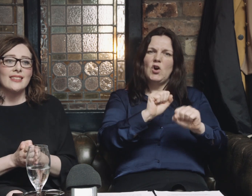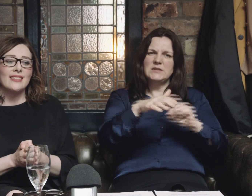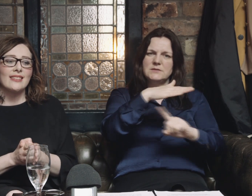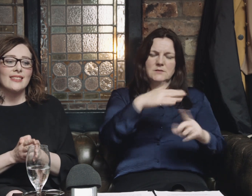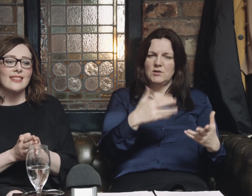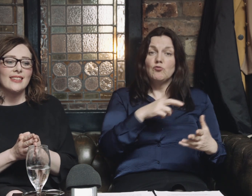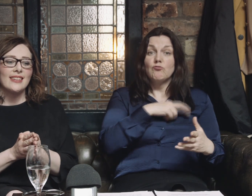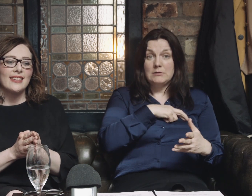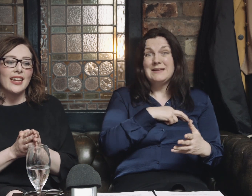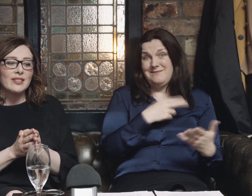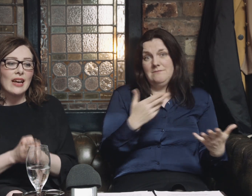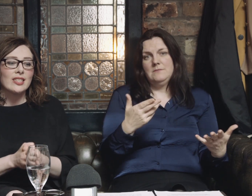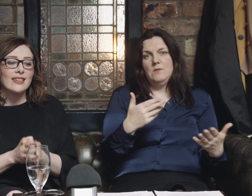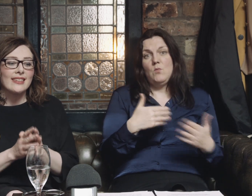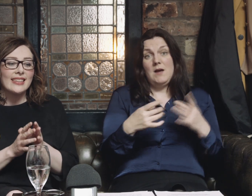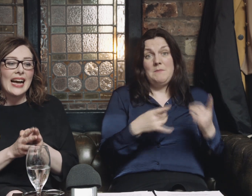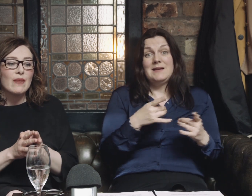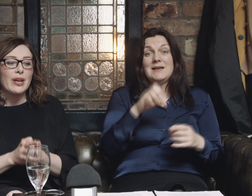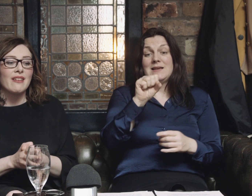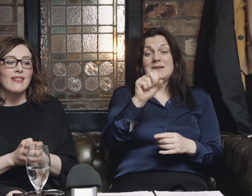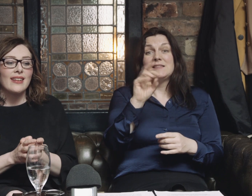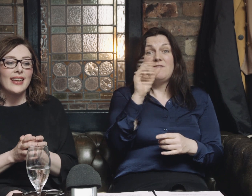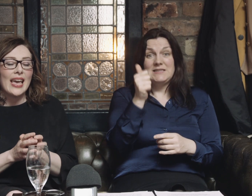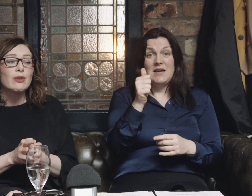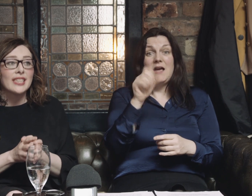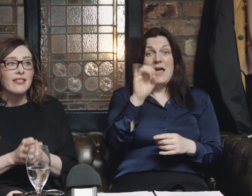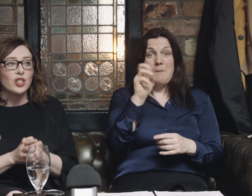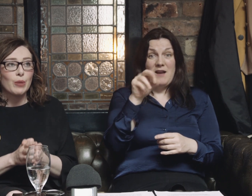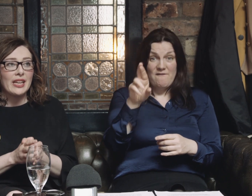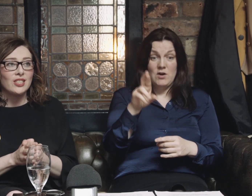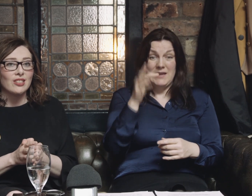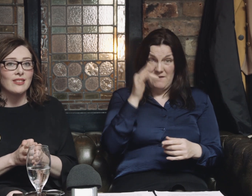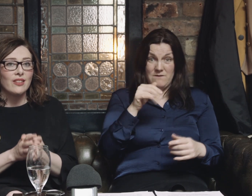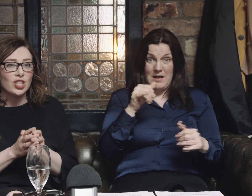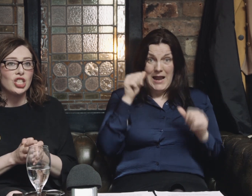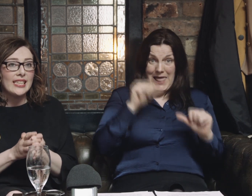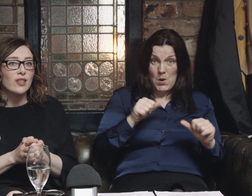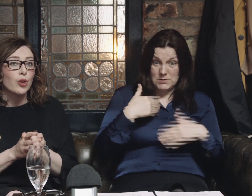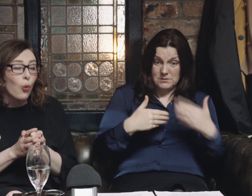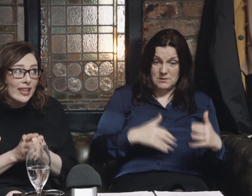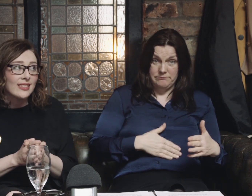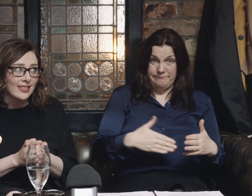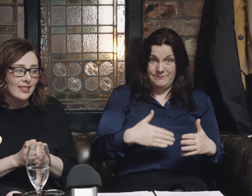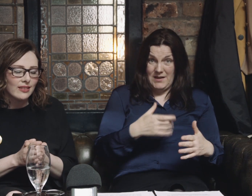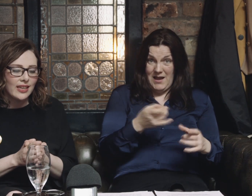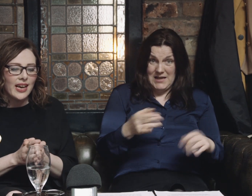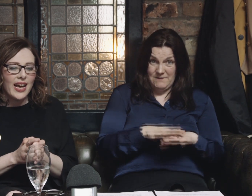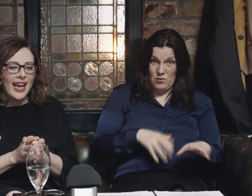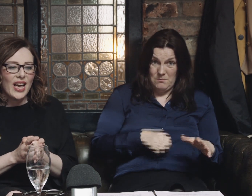reality is that if Savita had been able to get the termination that she had